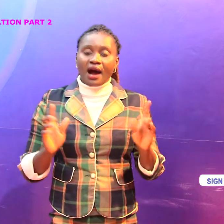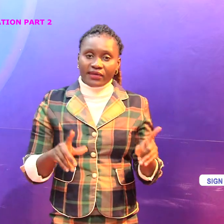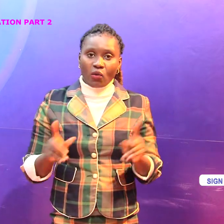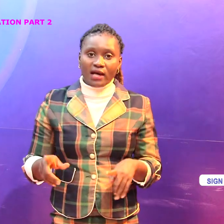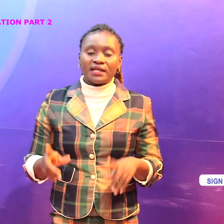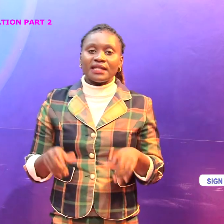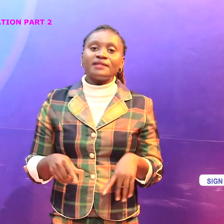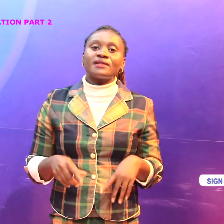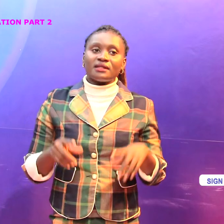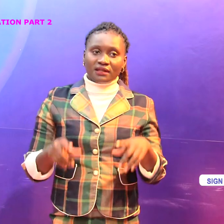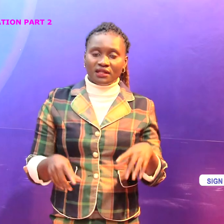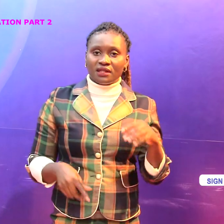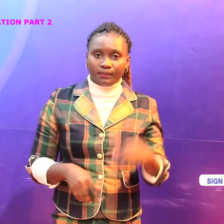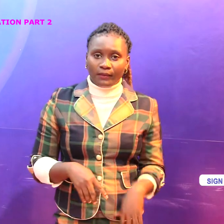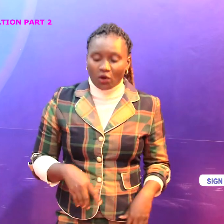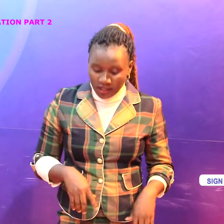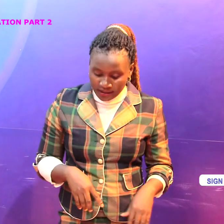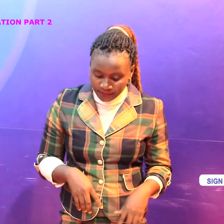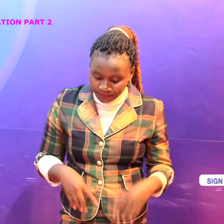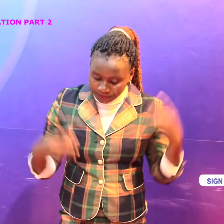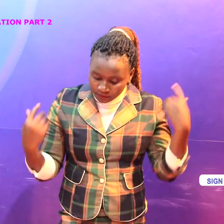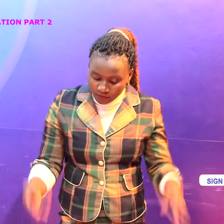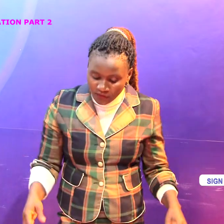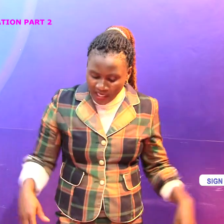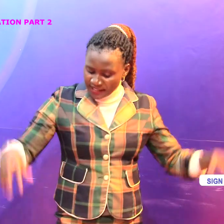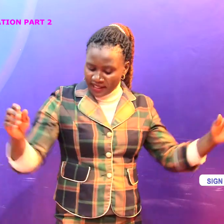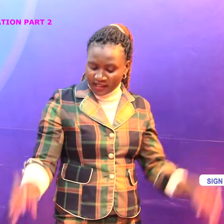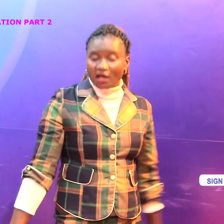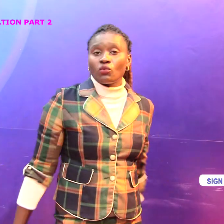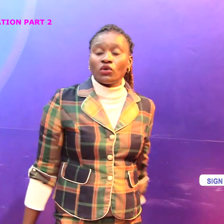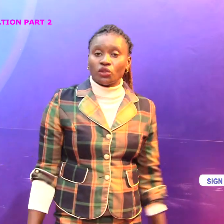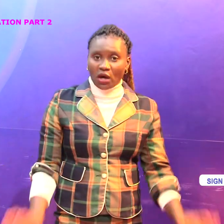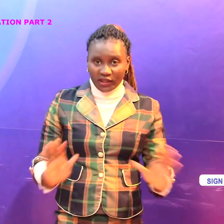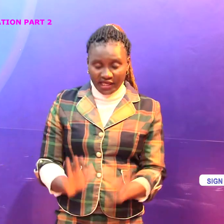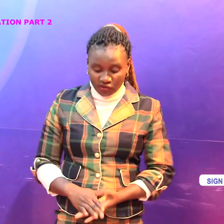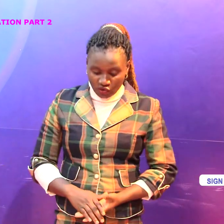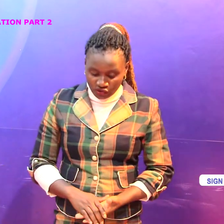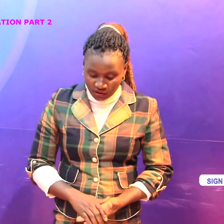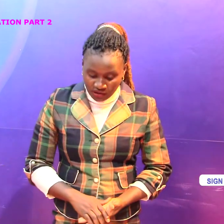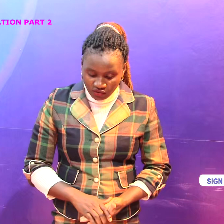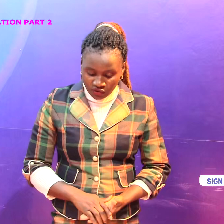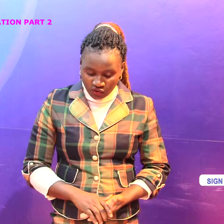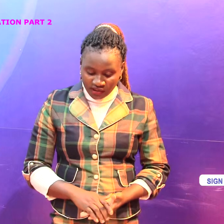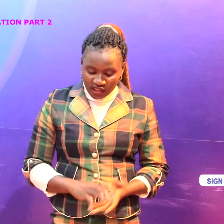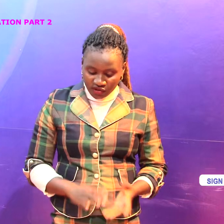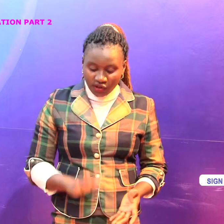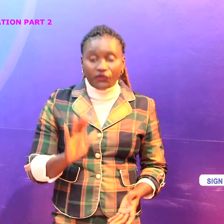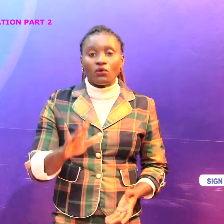other work is teaching. Okay. And then we go to our next question. It was chief, you are